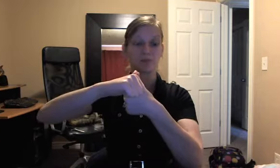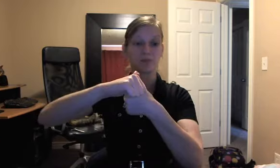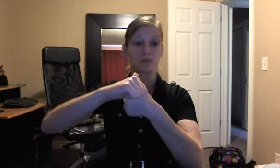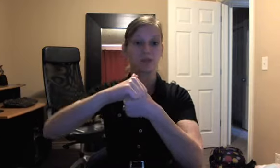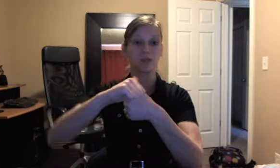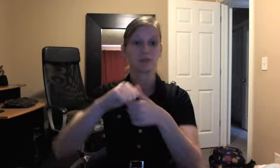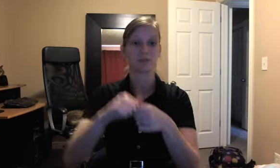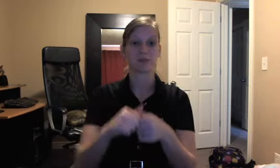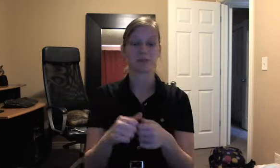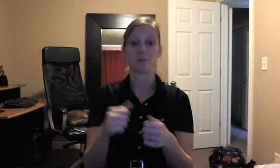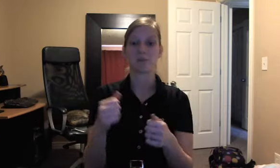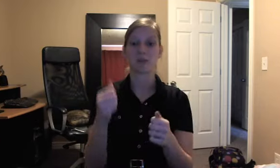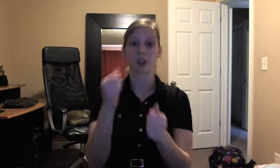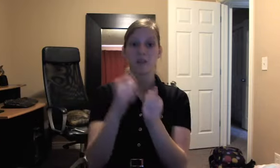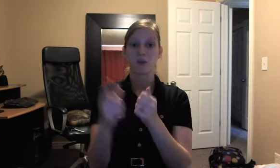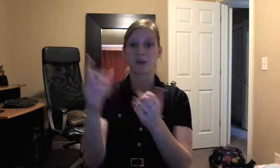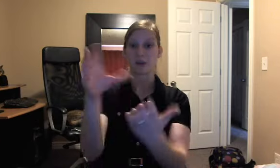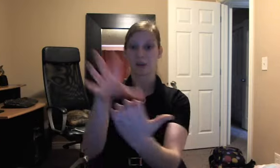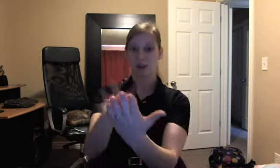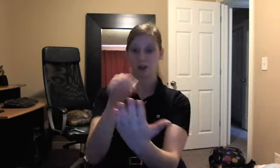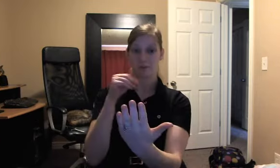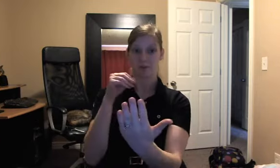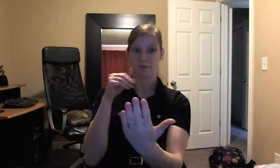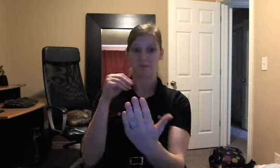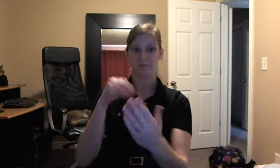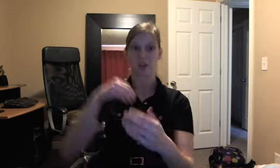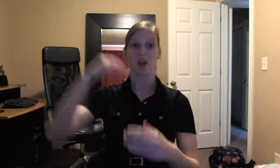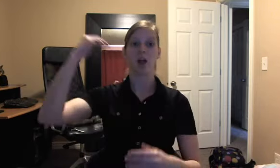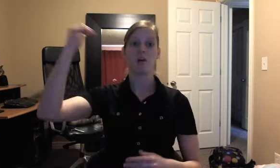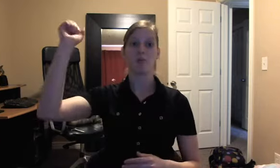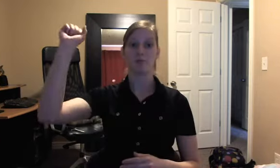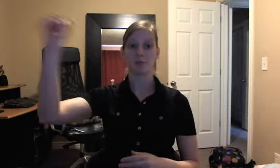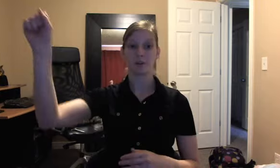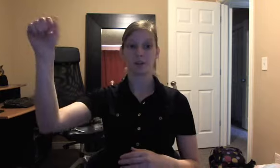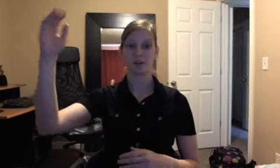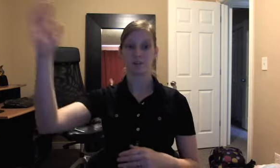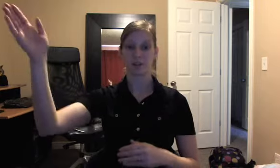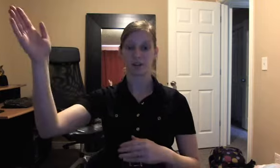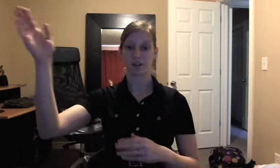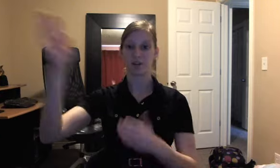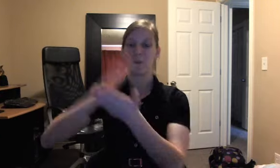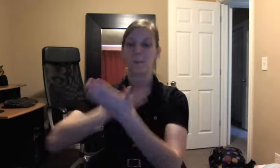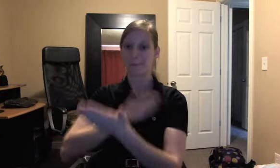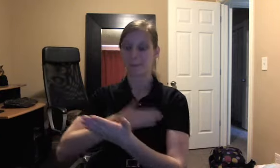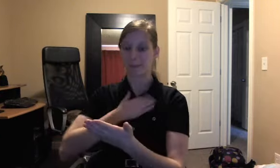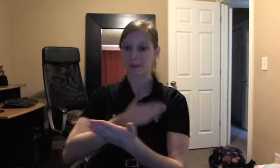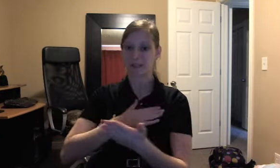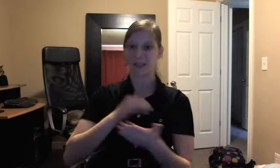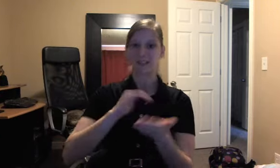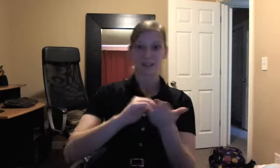my dear Aunt Sally. One more time. Please excuse my dear Aunt